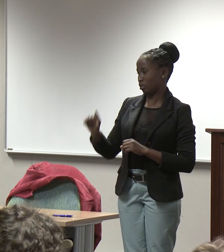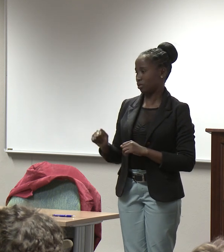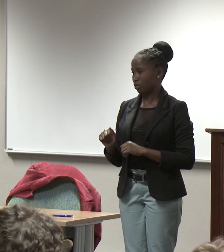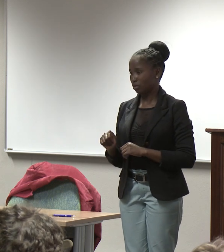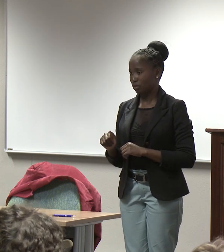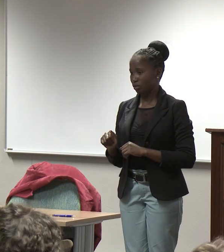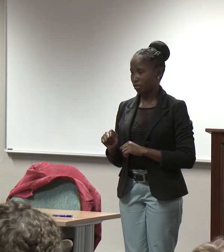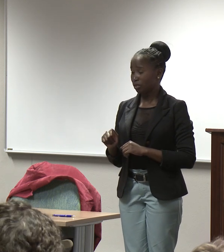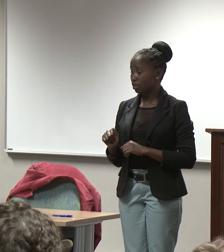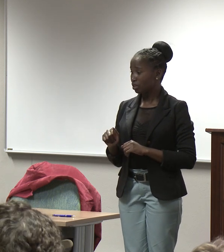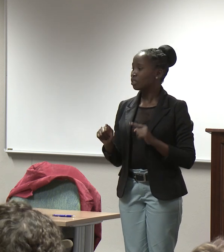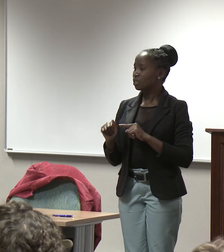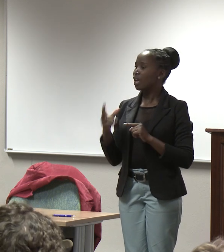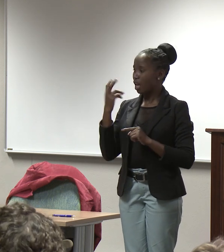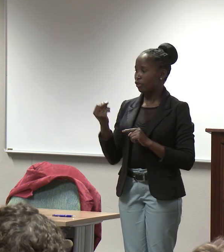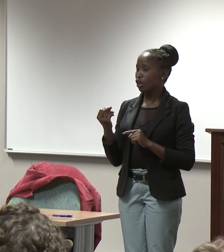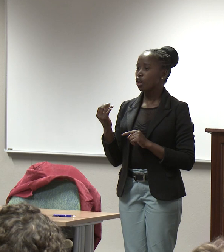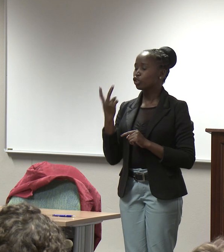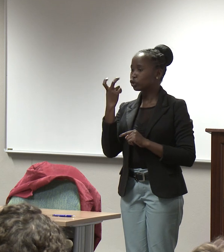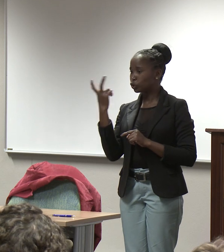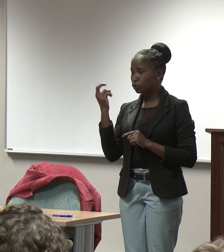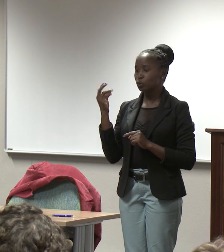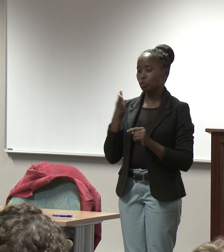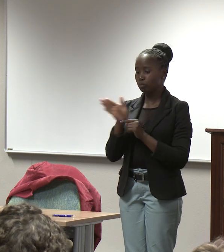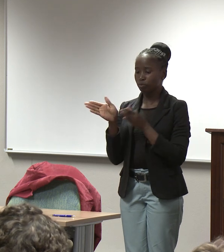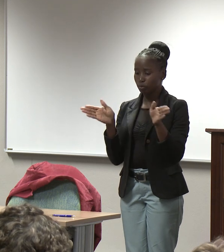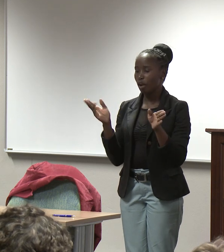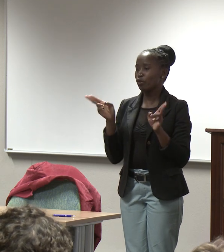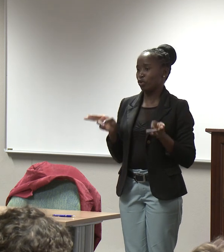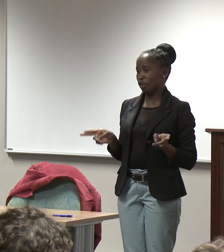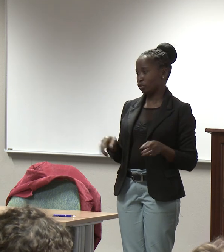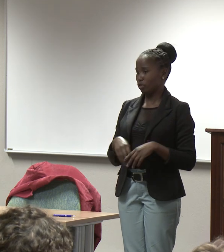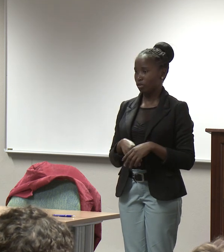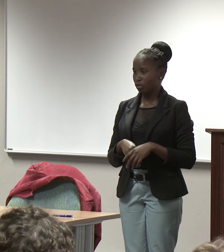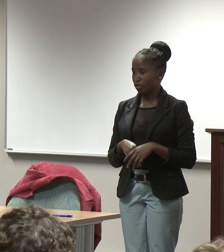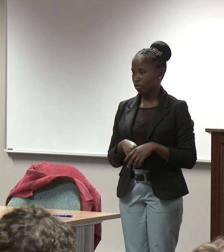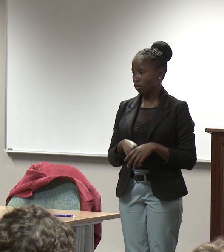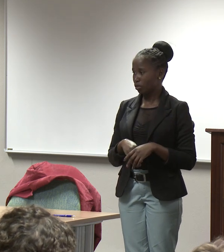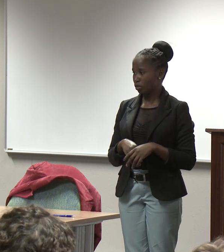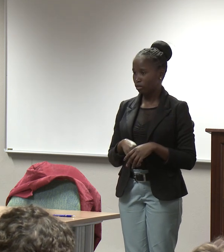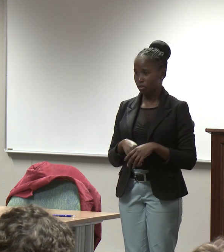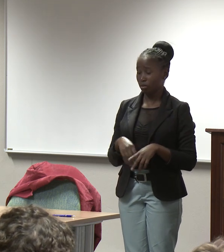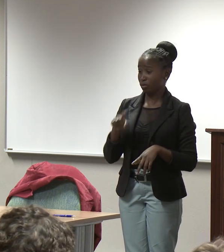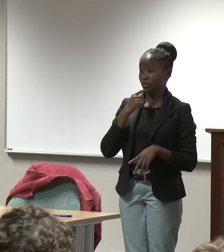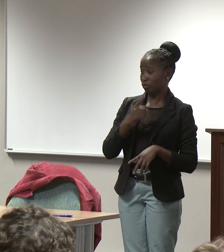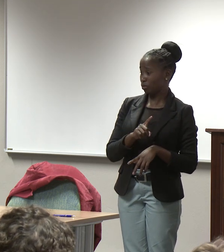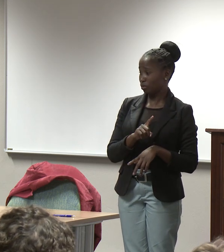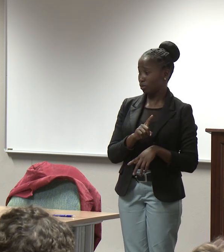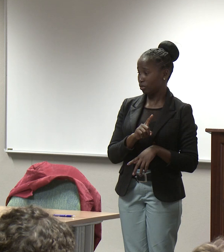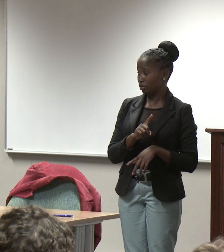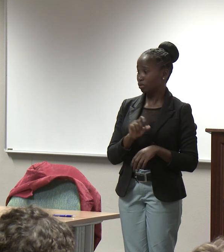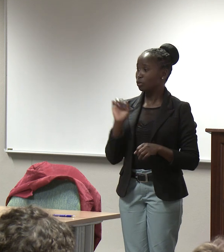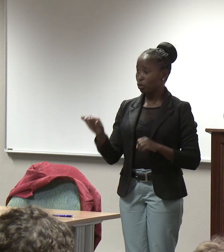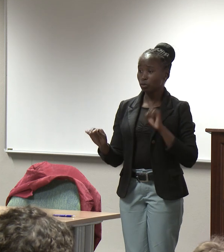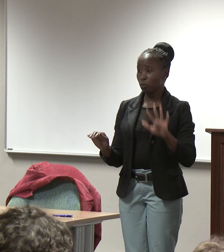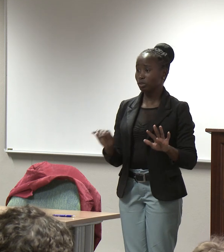Spinoza has two concepts of nature. Natura naturata and natura naturans. Natura naturata is, of course, this